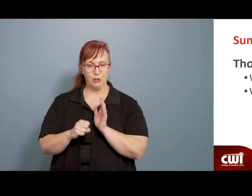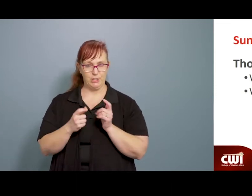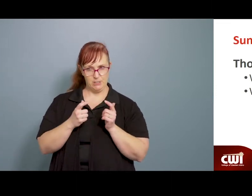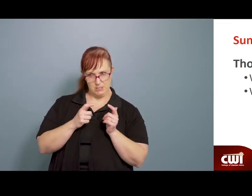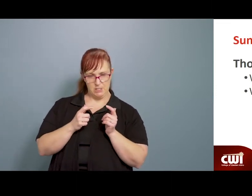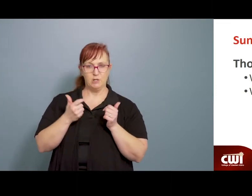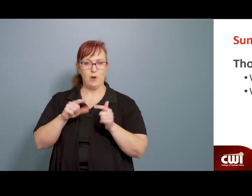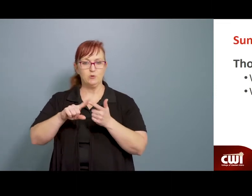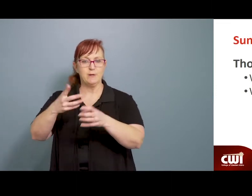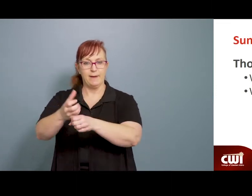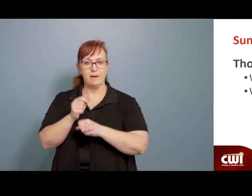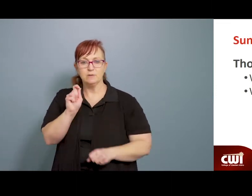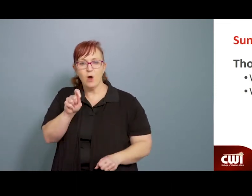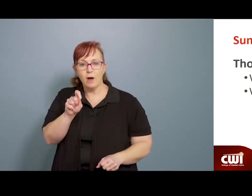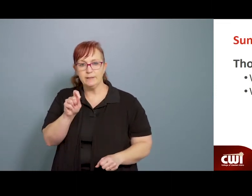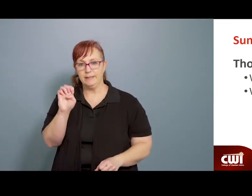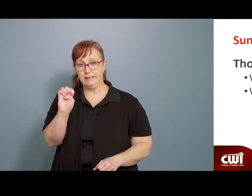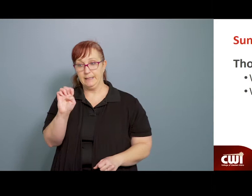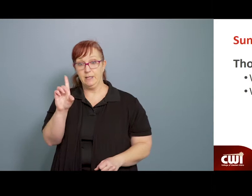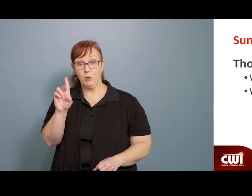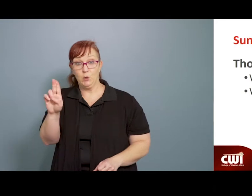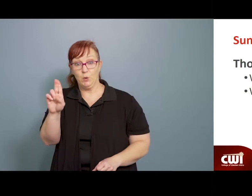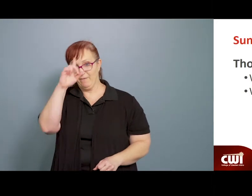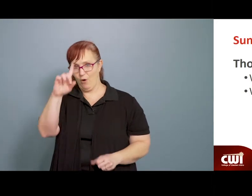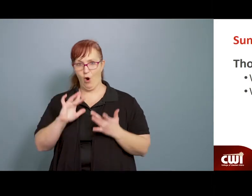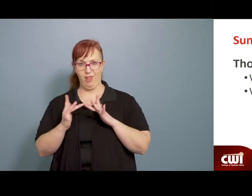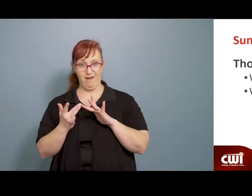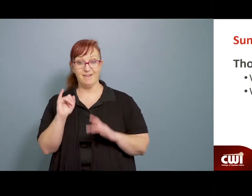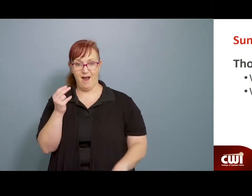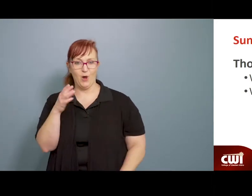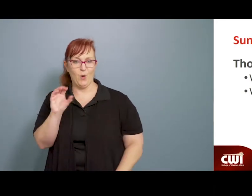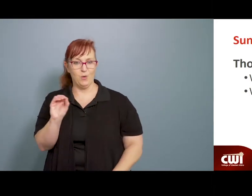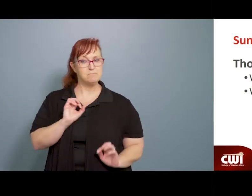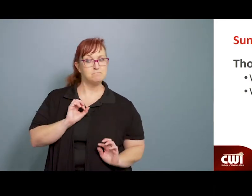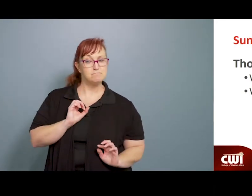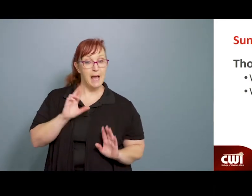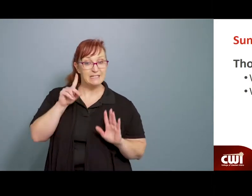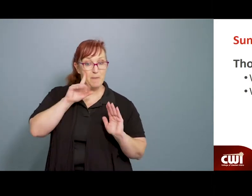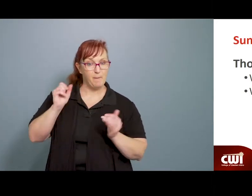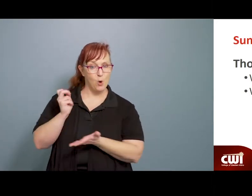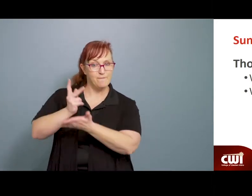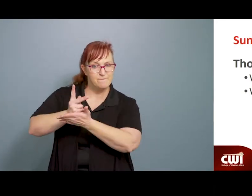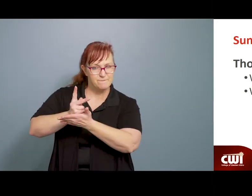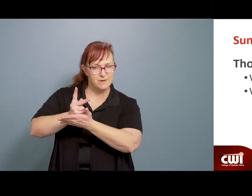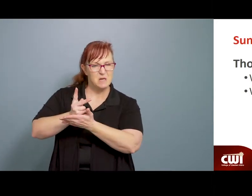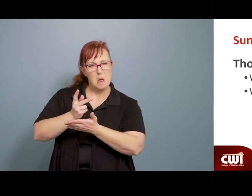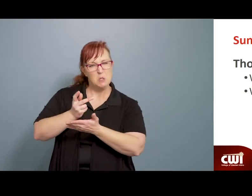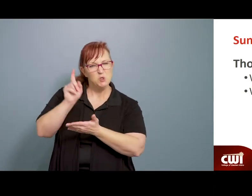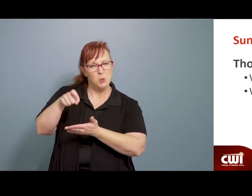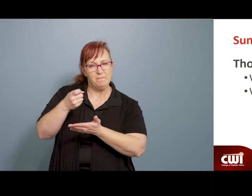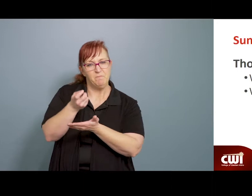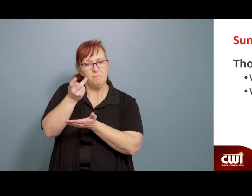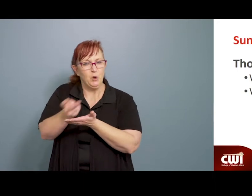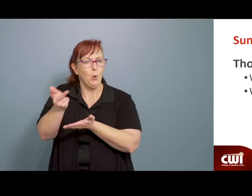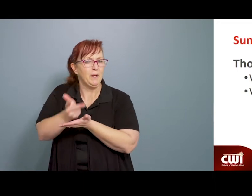the .edu domain for Online Idaho. So we expect to have that in place within the next couple of weeks. And